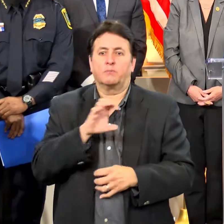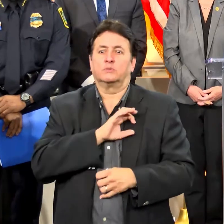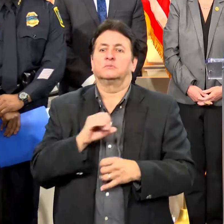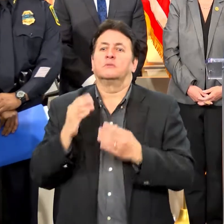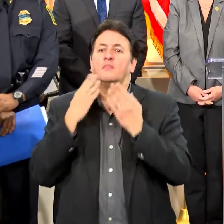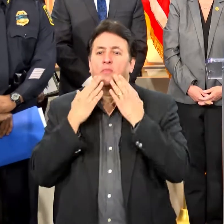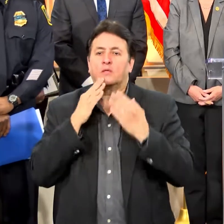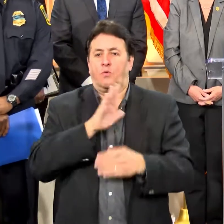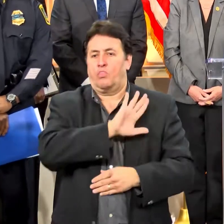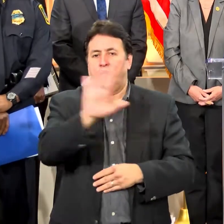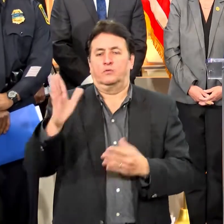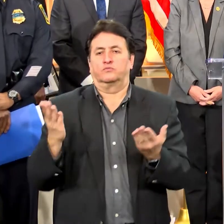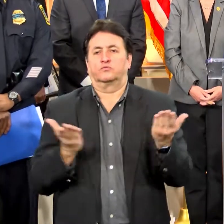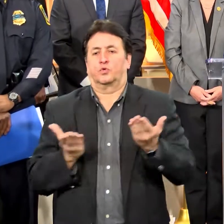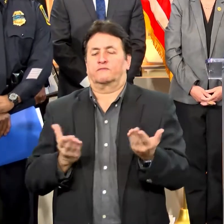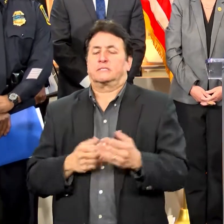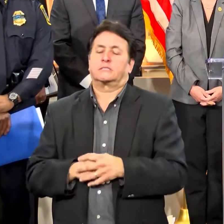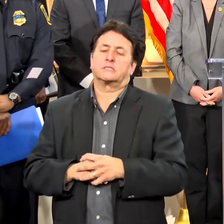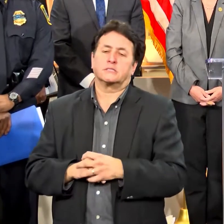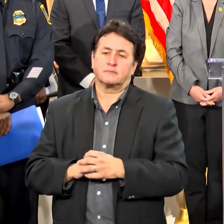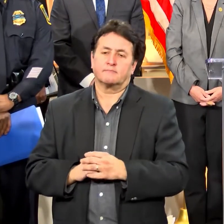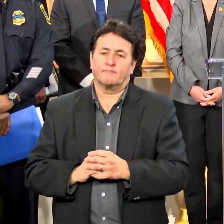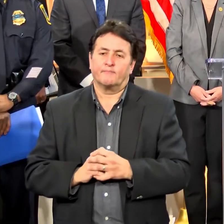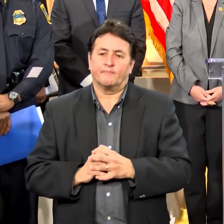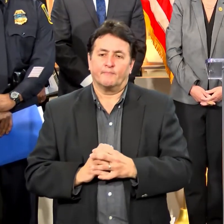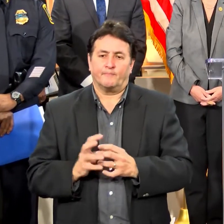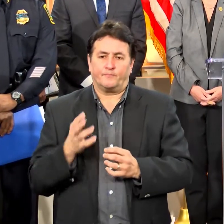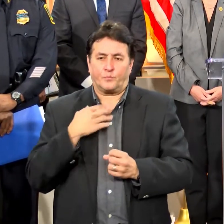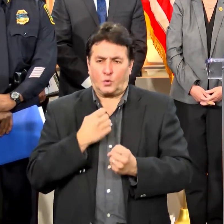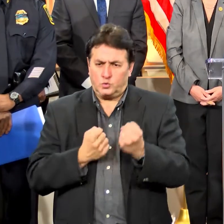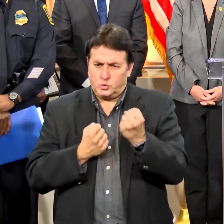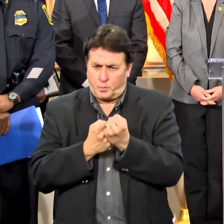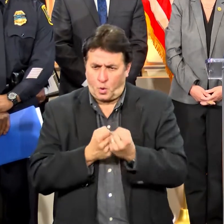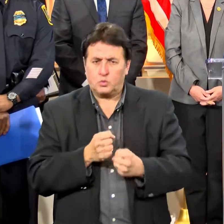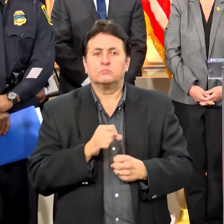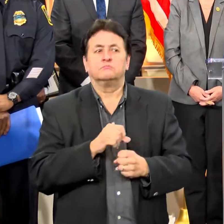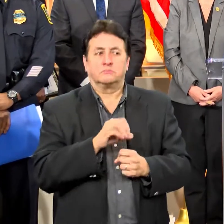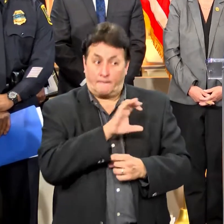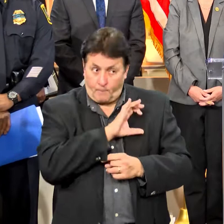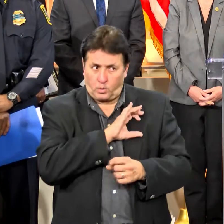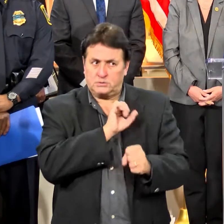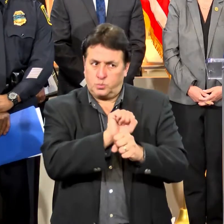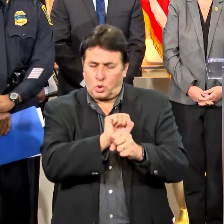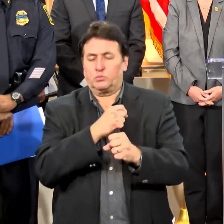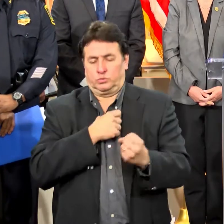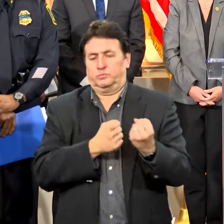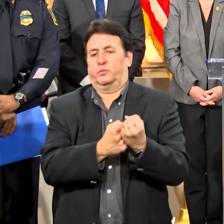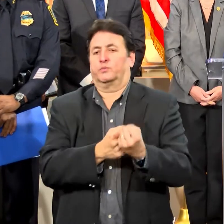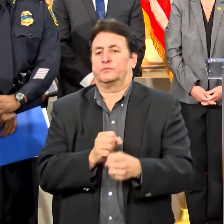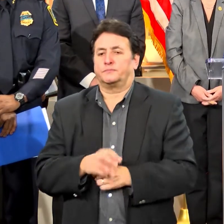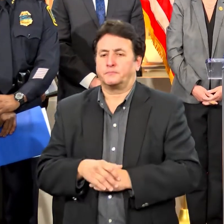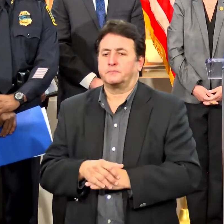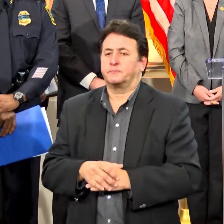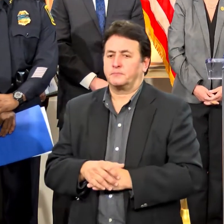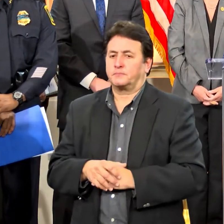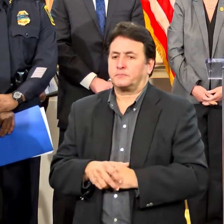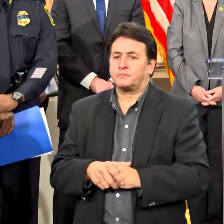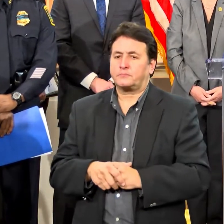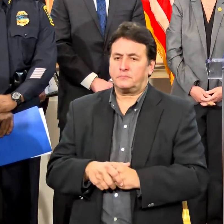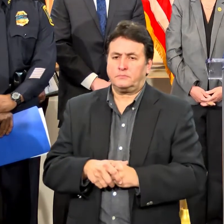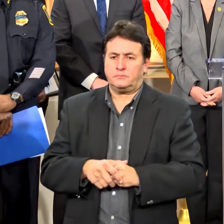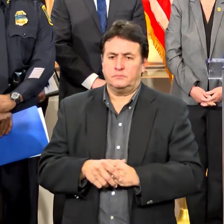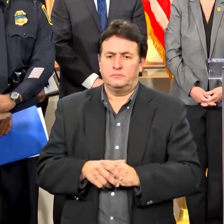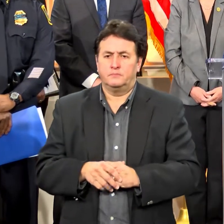service, and we are supportive of their service. And we want them to come to work and return